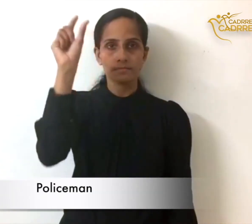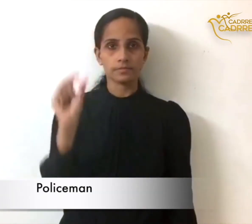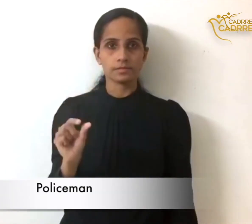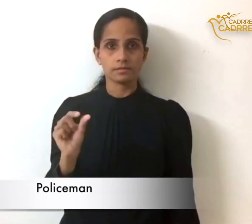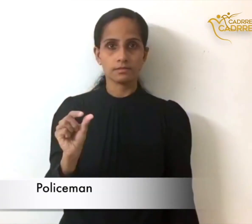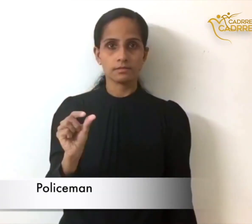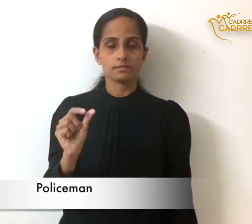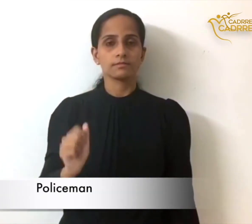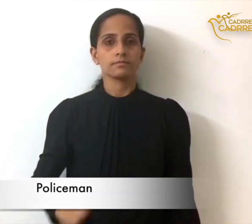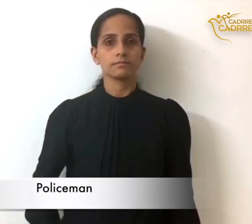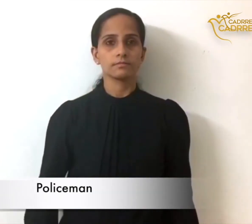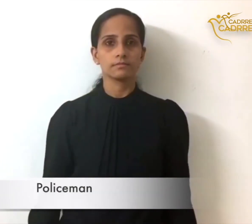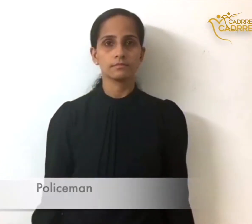policeman,